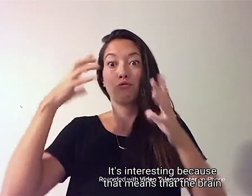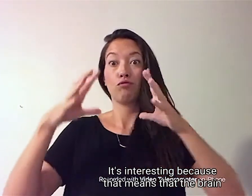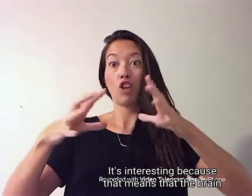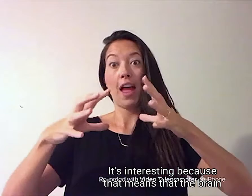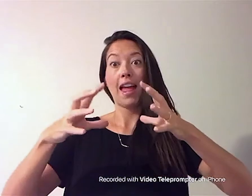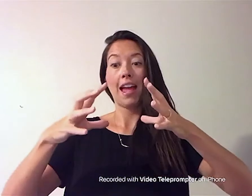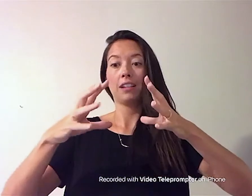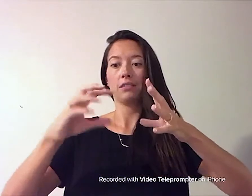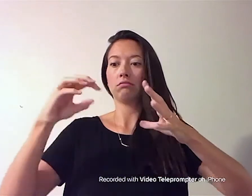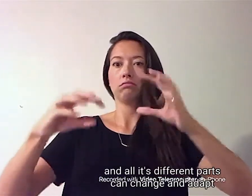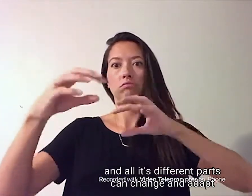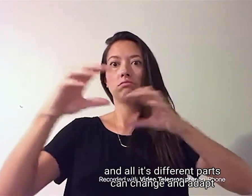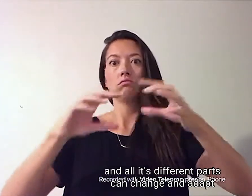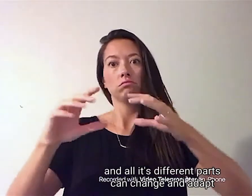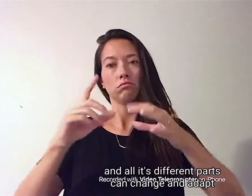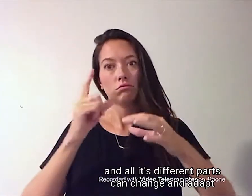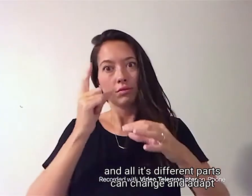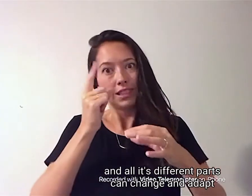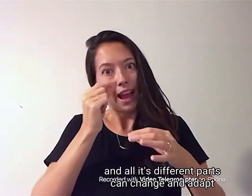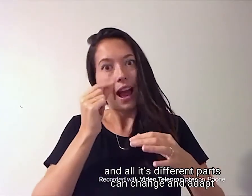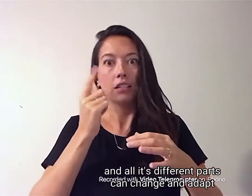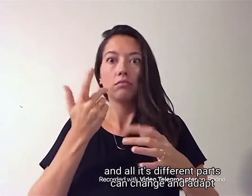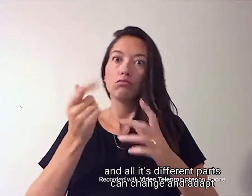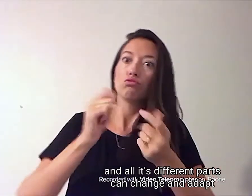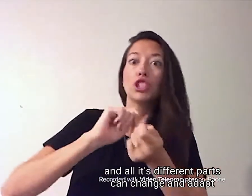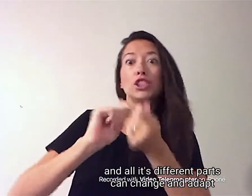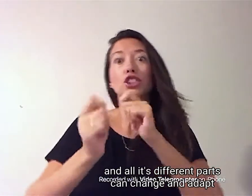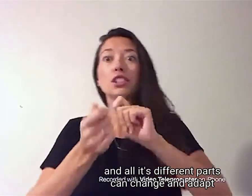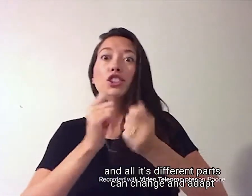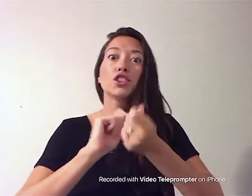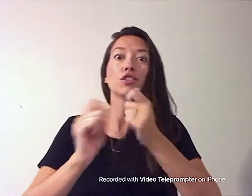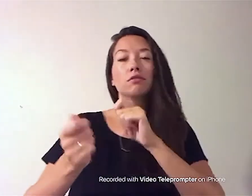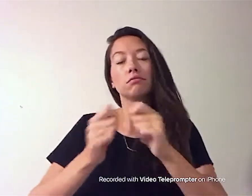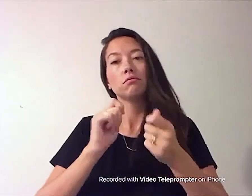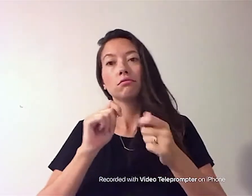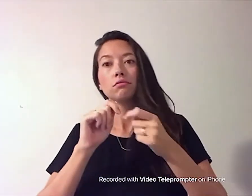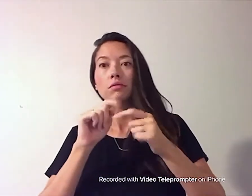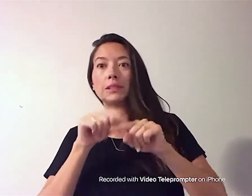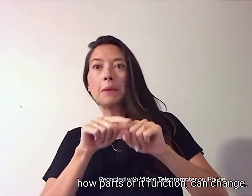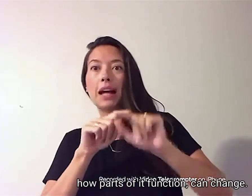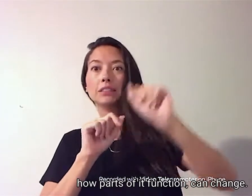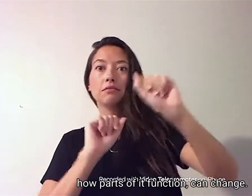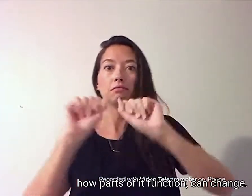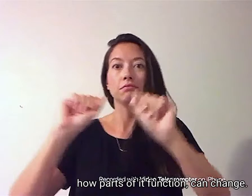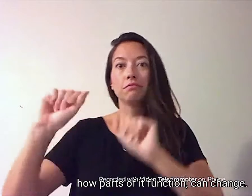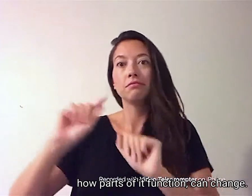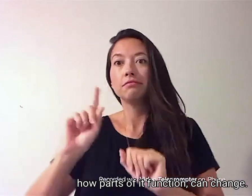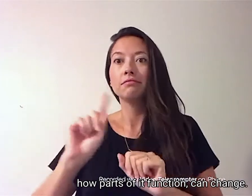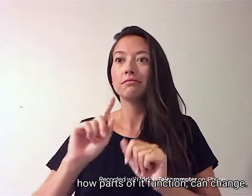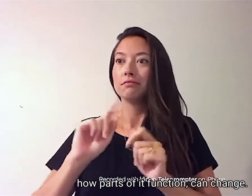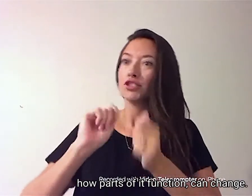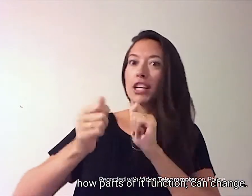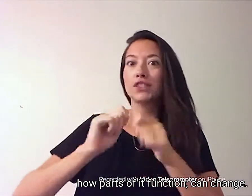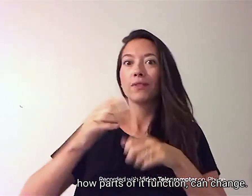brain and all its different parts can change and adapt. How parts of it function can change.